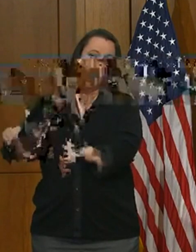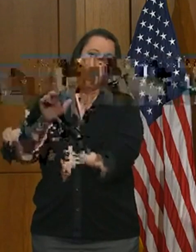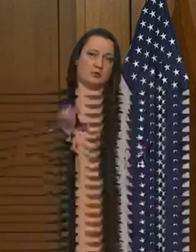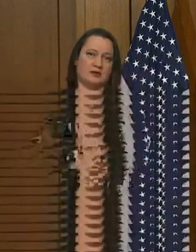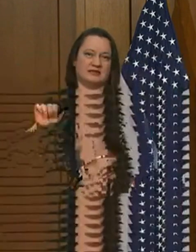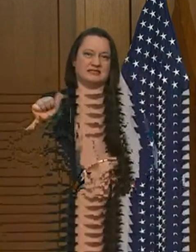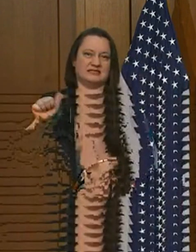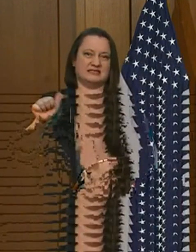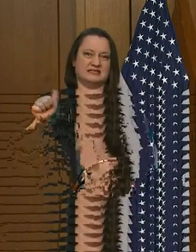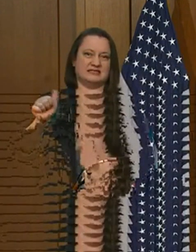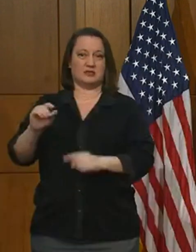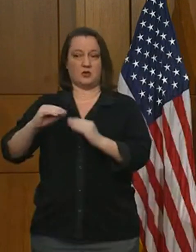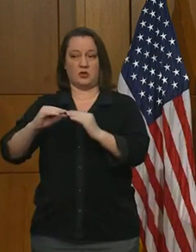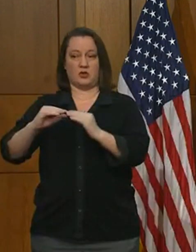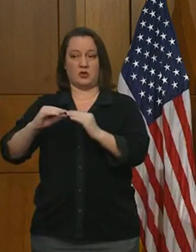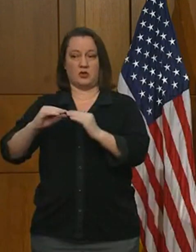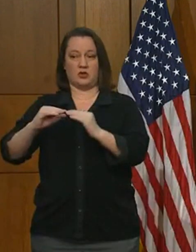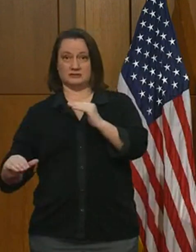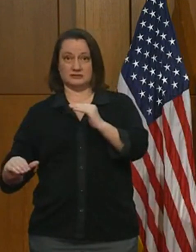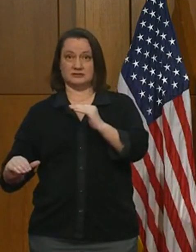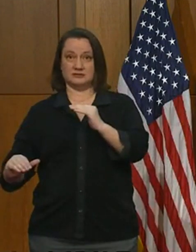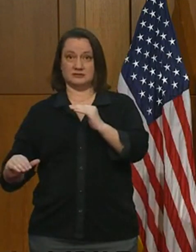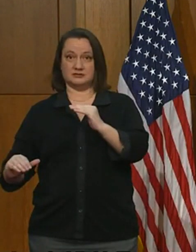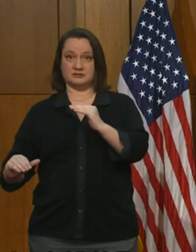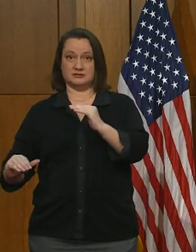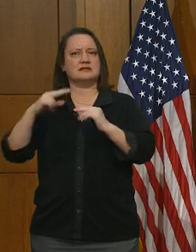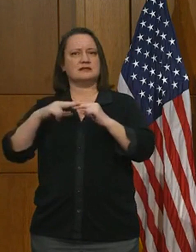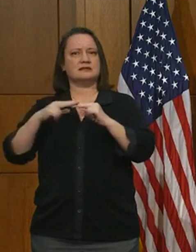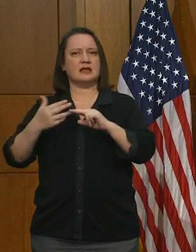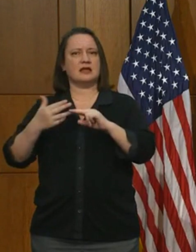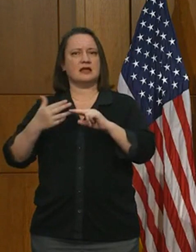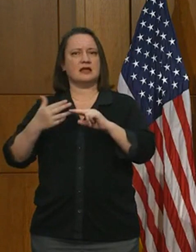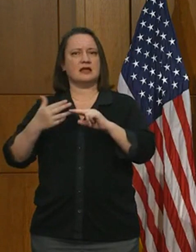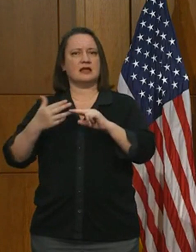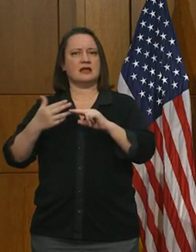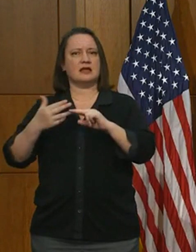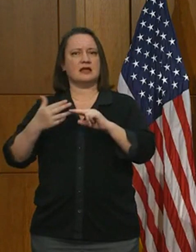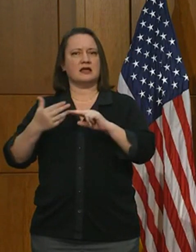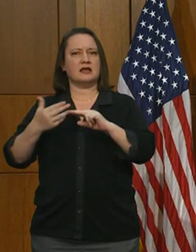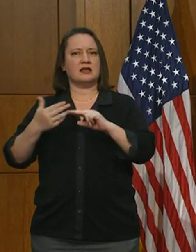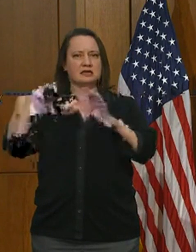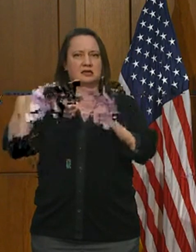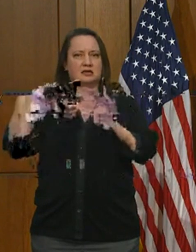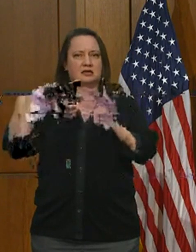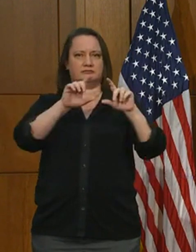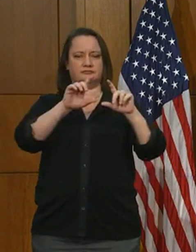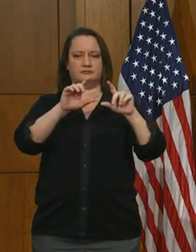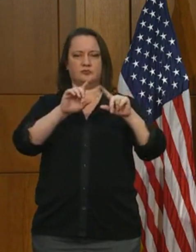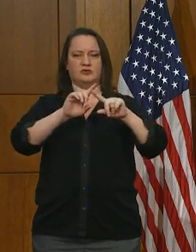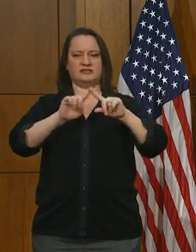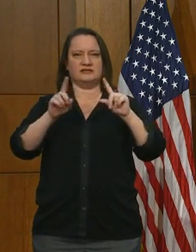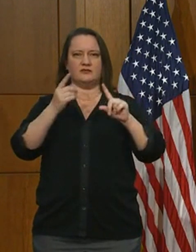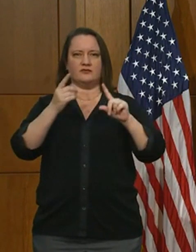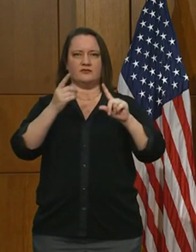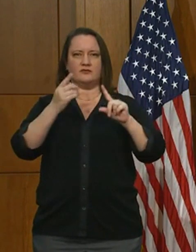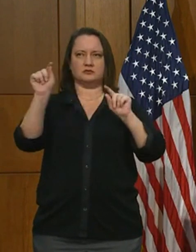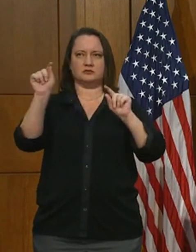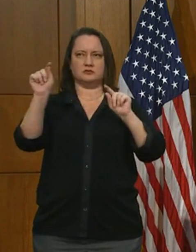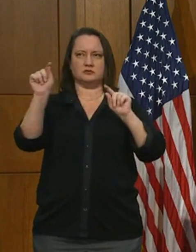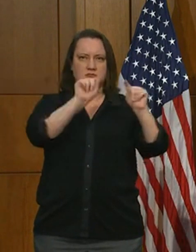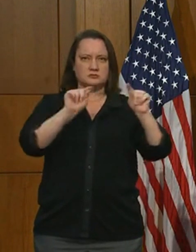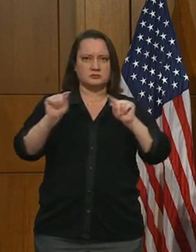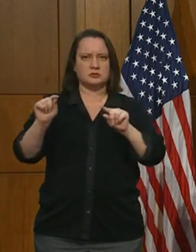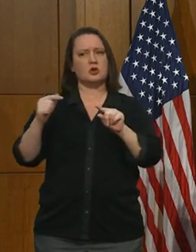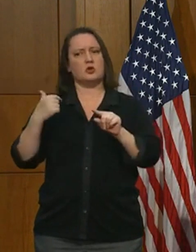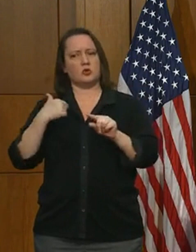or lower, and as you can see by the slide that was illustrated earlier, we're definitely trending in that direction. Do you